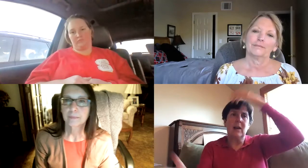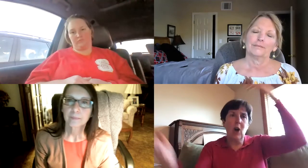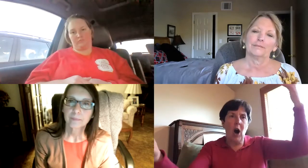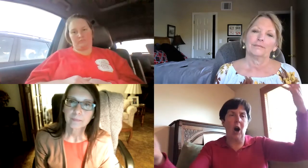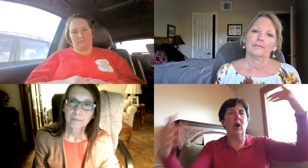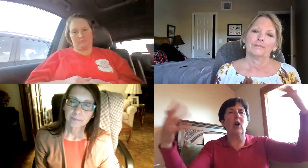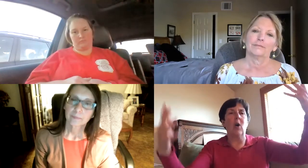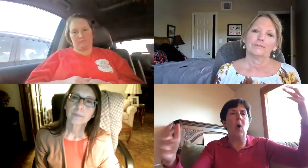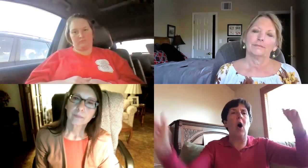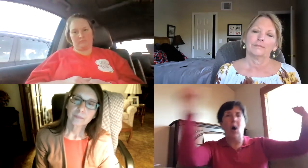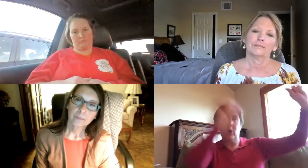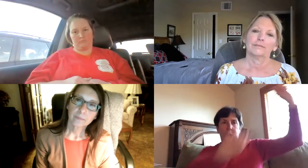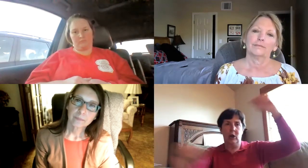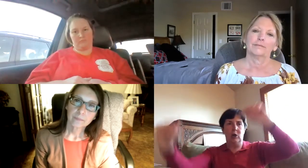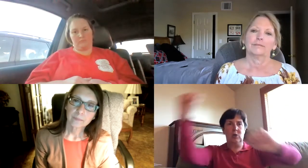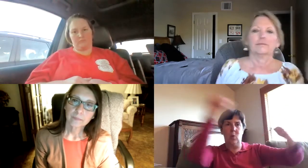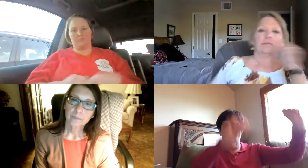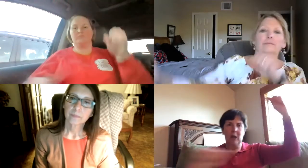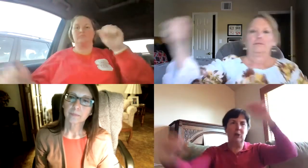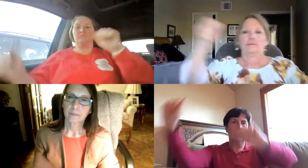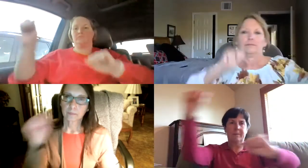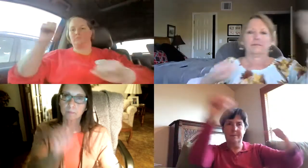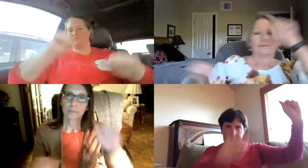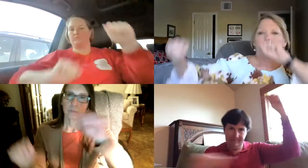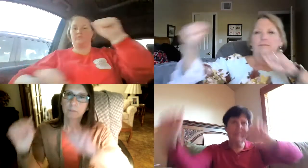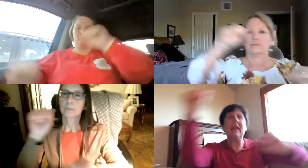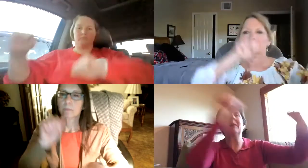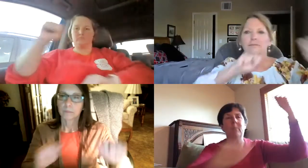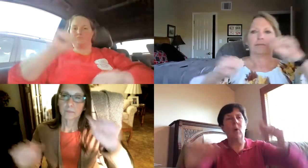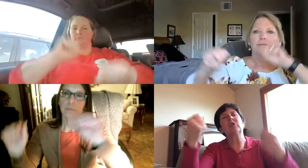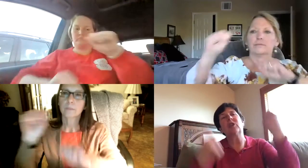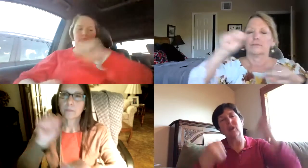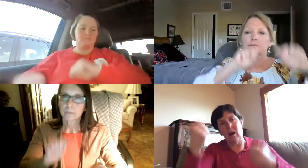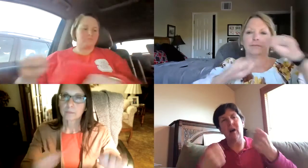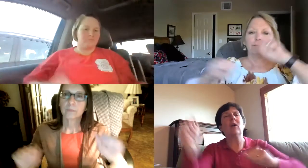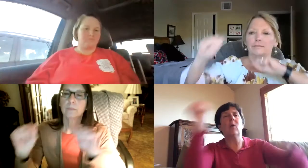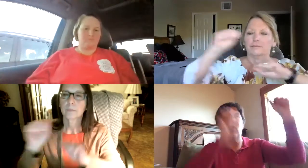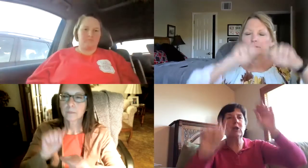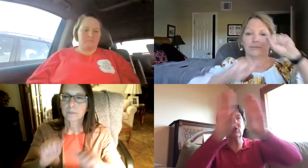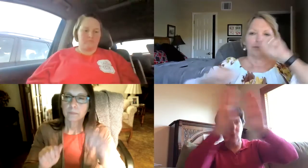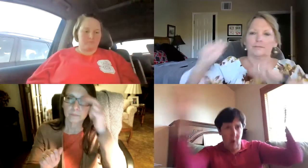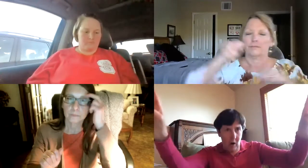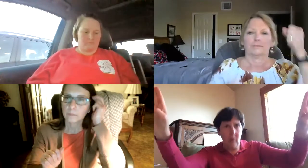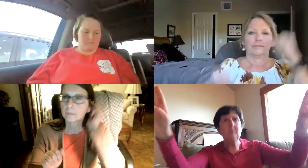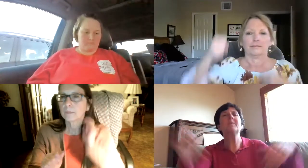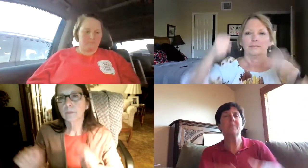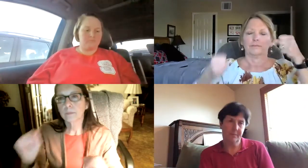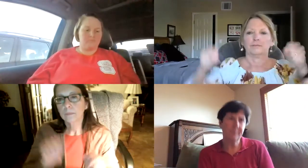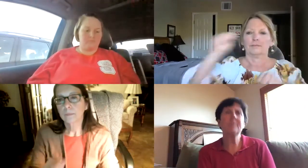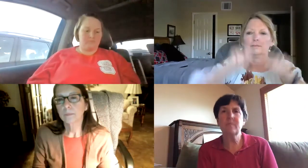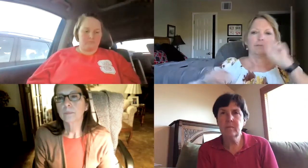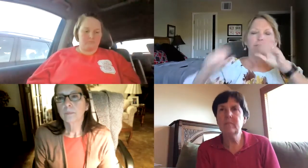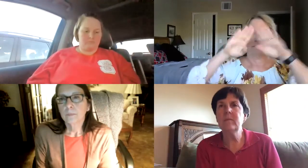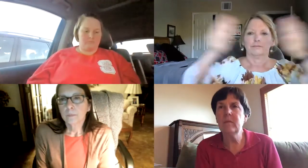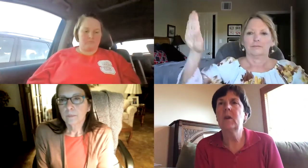like a car or a wall, you're going to just wash. Yeah, wash the car or wash the wall.